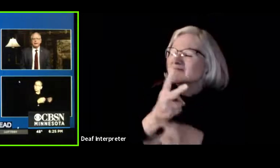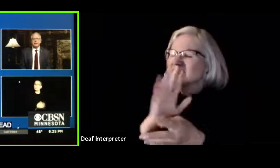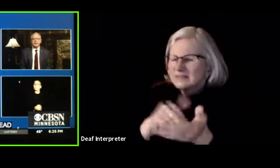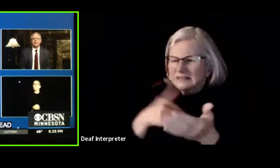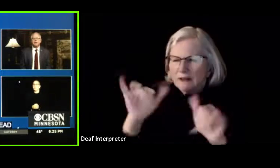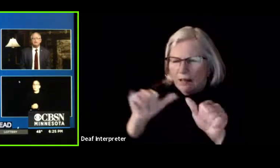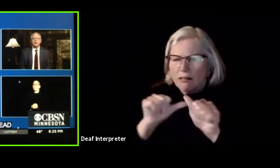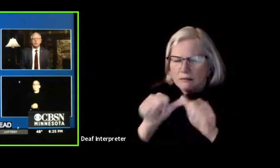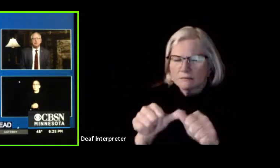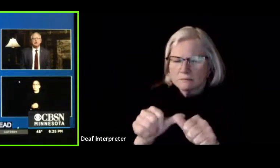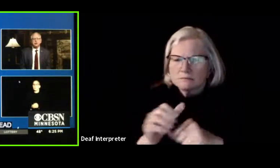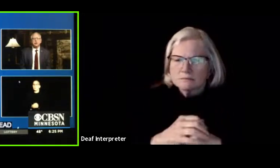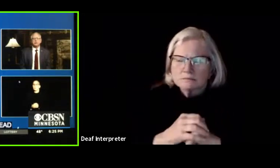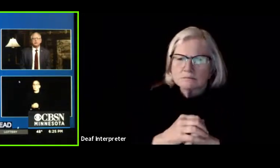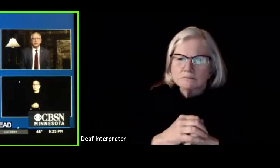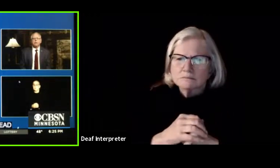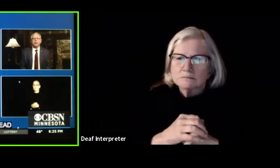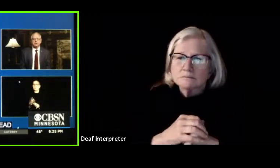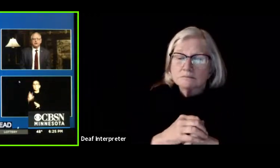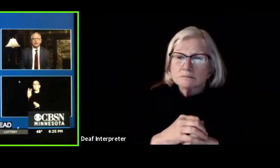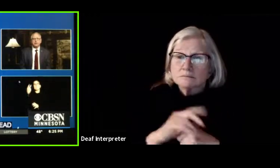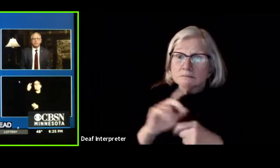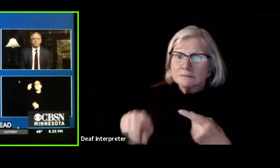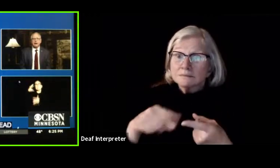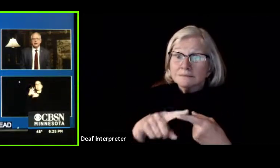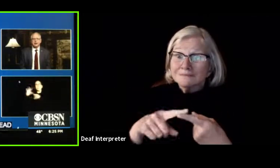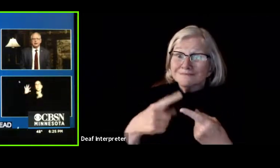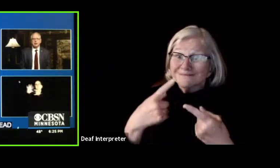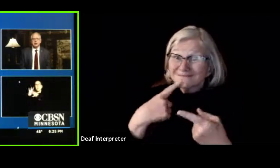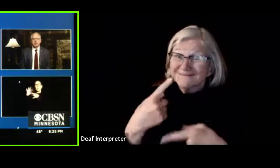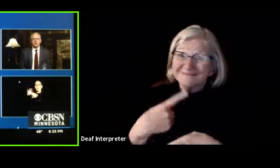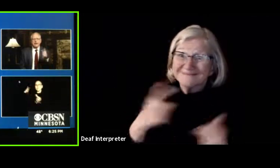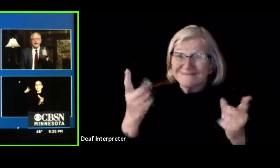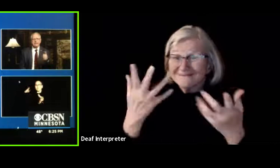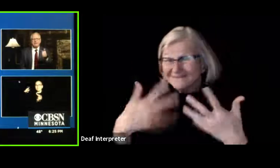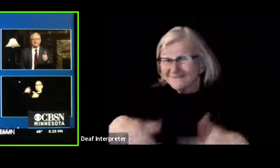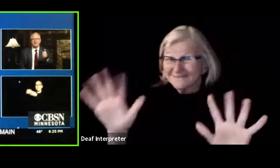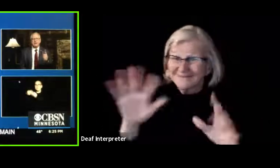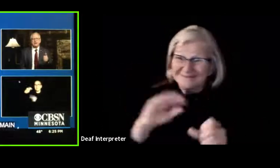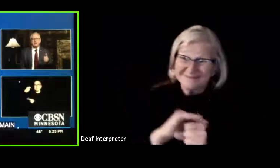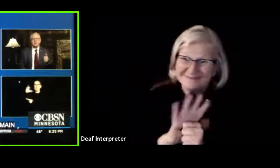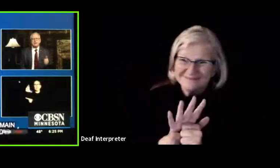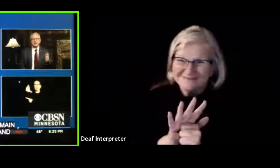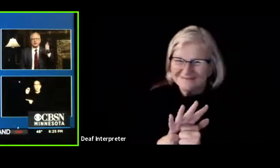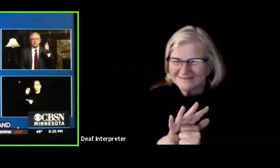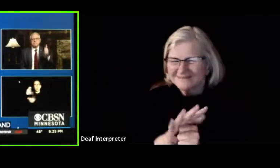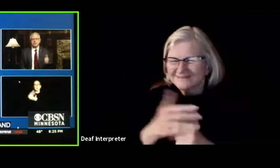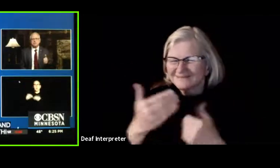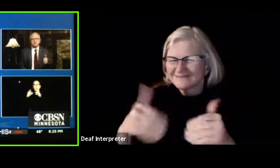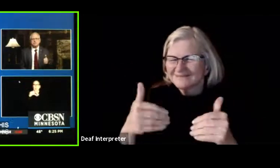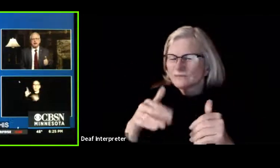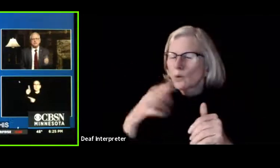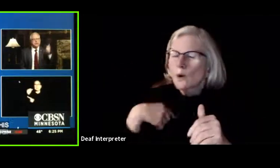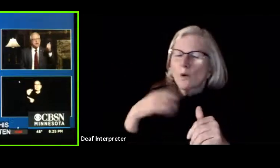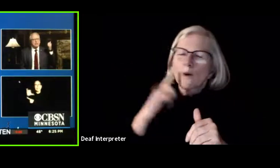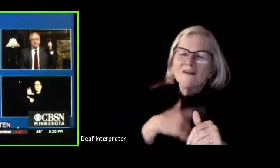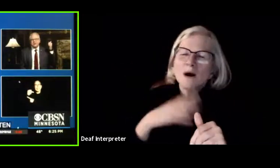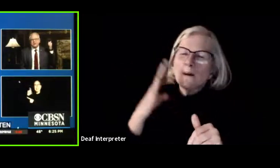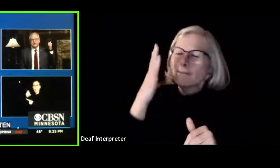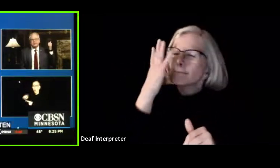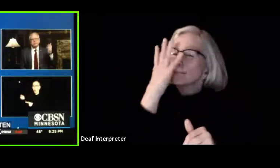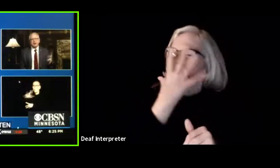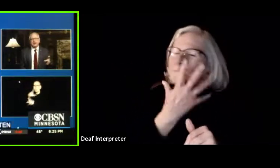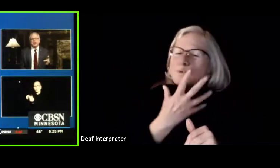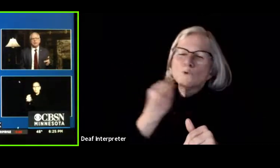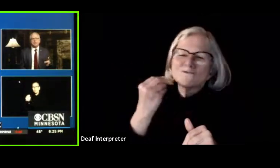written, there will be heroic stories written about childcare providers who did everything they could to make sure that first responders made sure